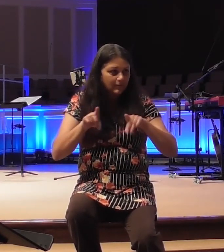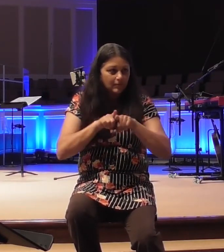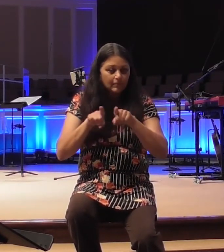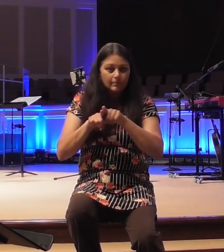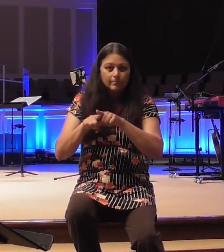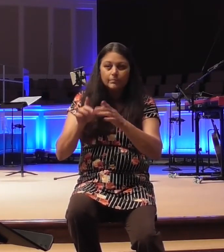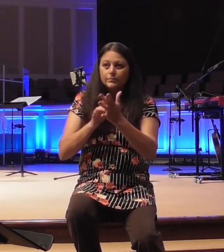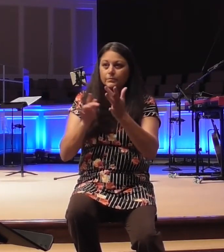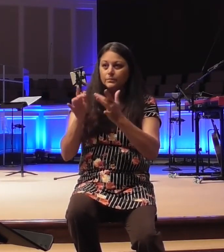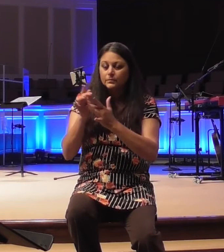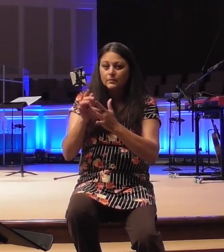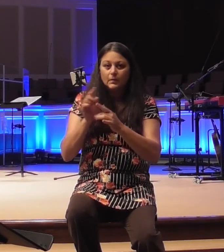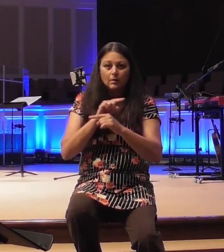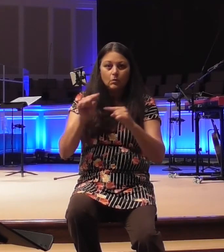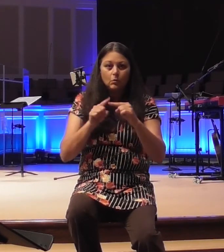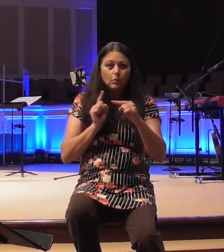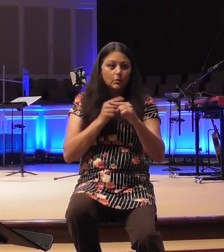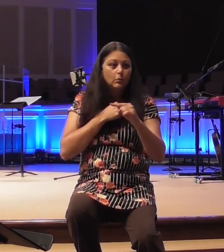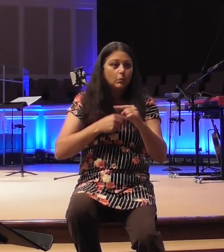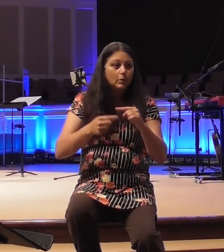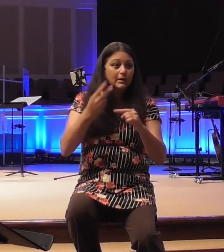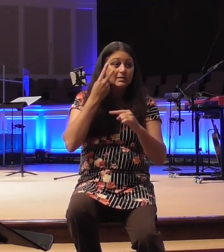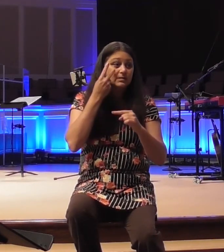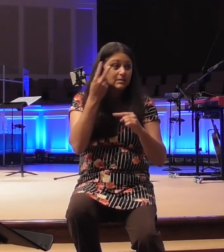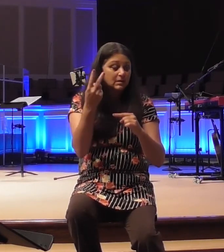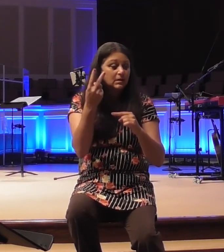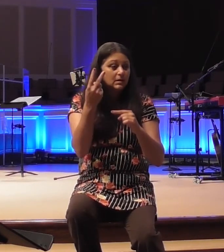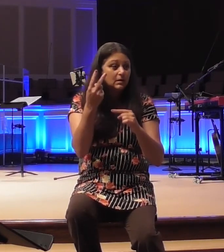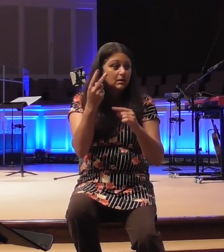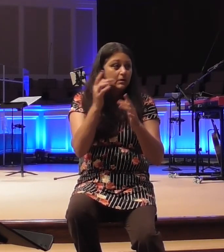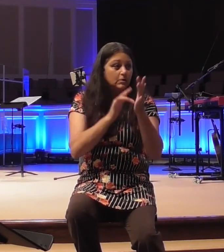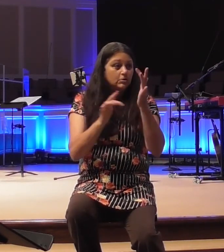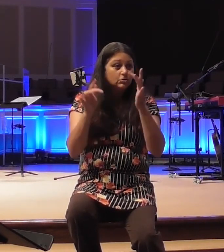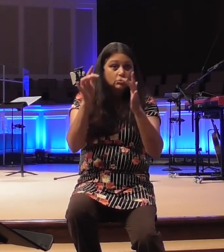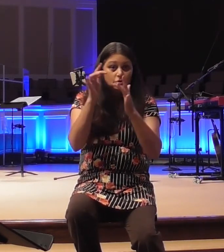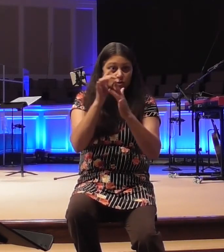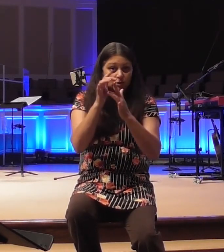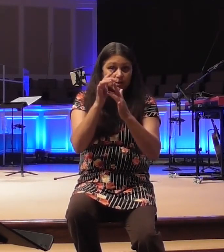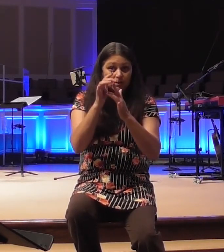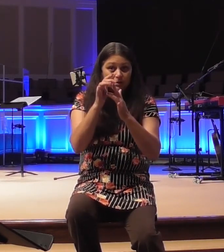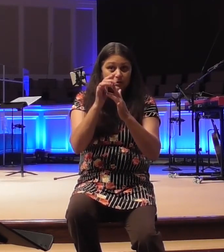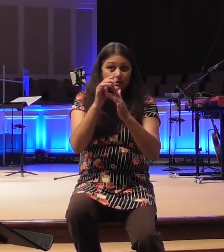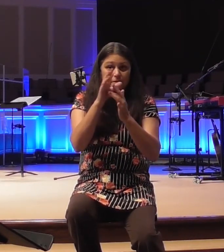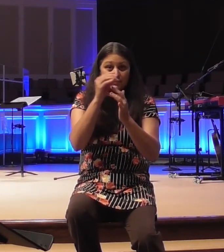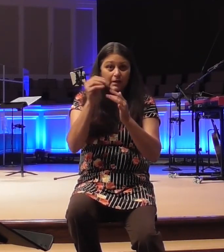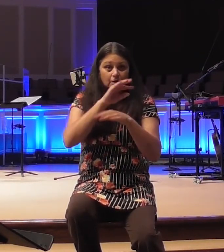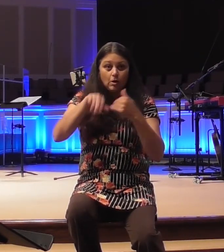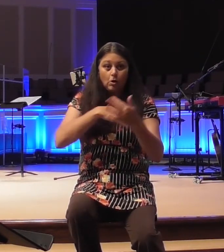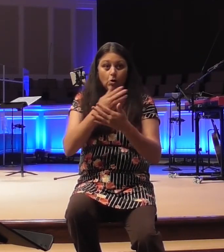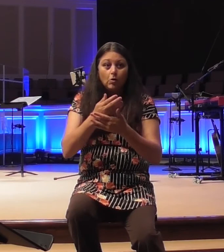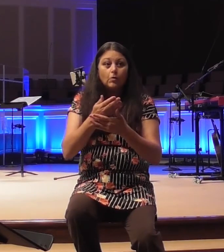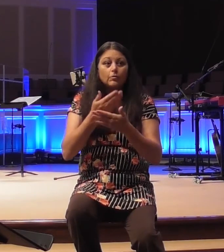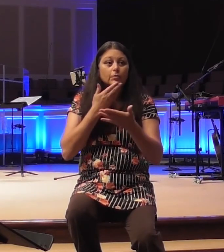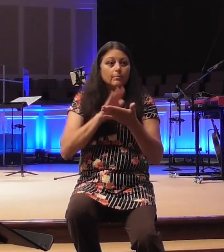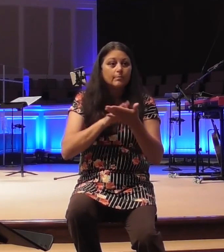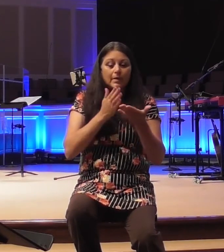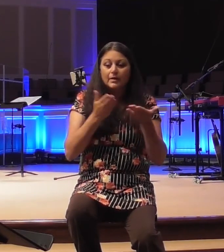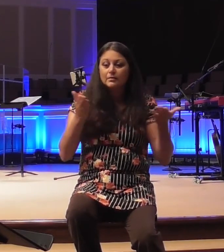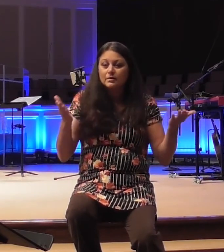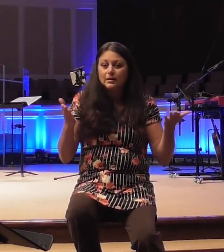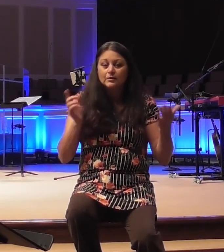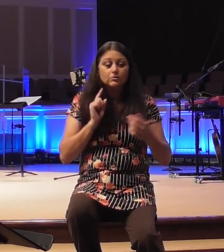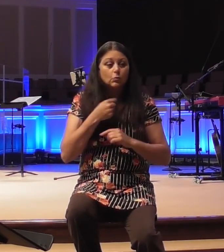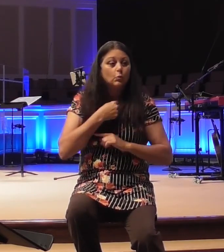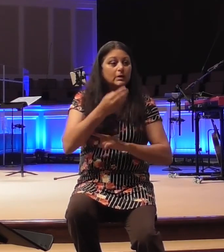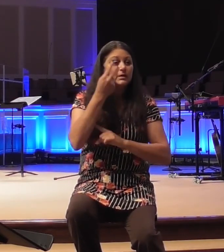see some trouble around us? What we say is we're in a target-rich environment. There's so many people to share the good news